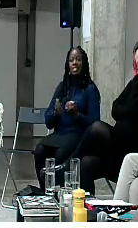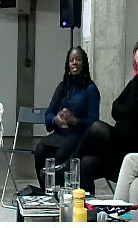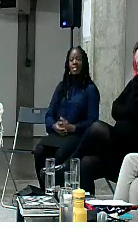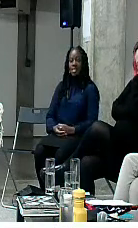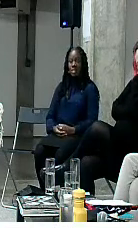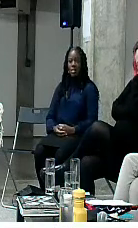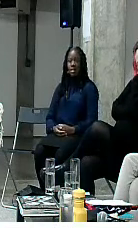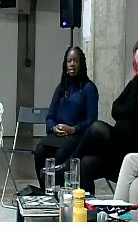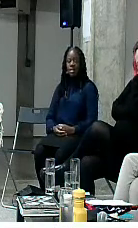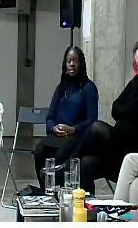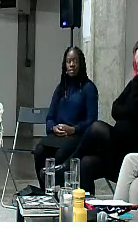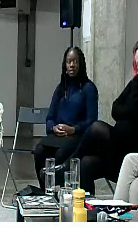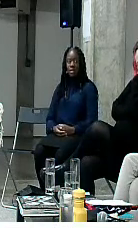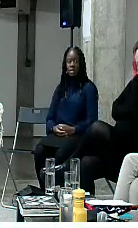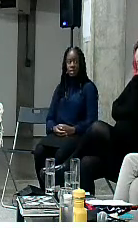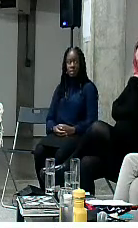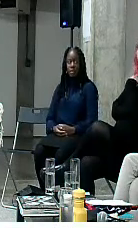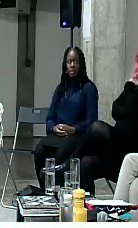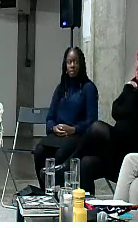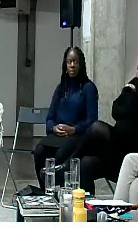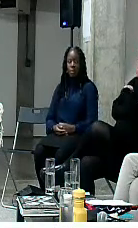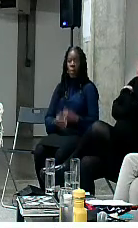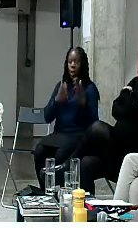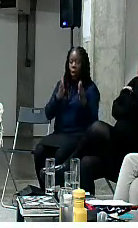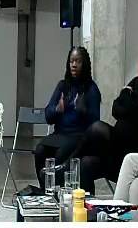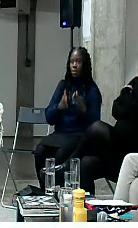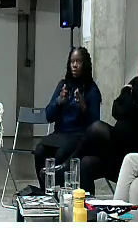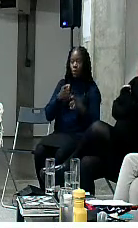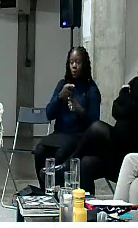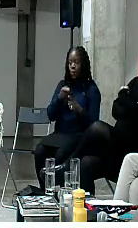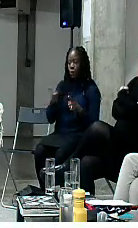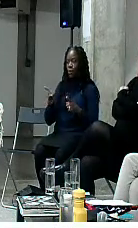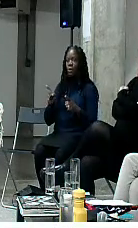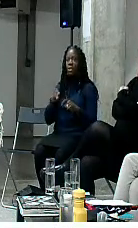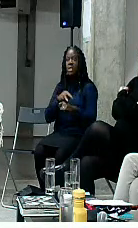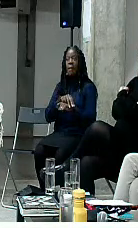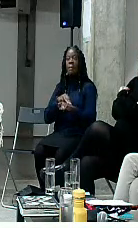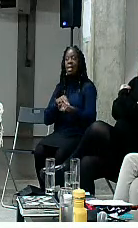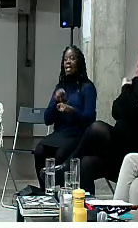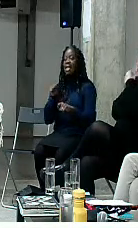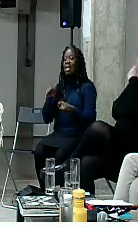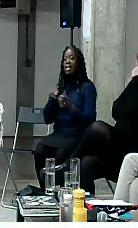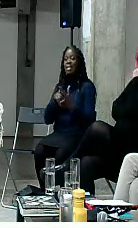the hospitals and the police and that can't forget.